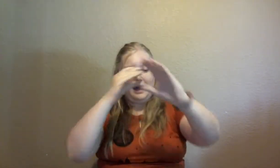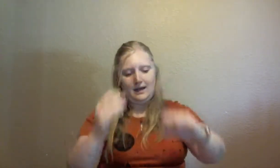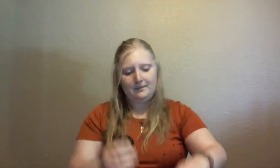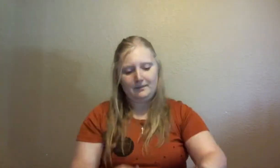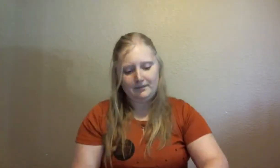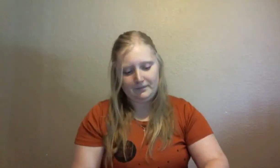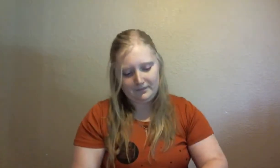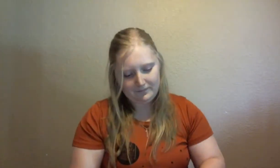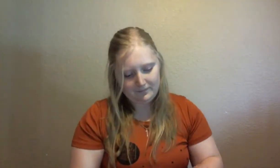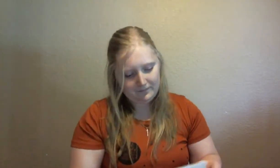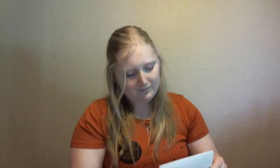that.